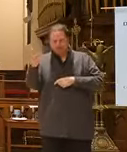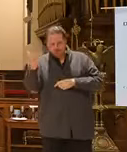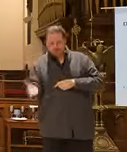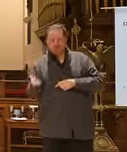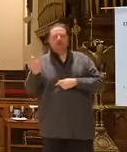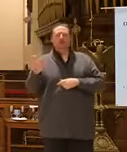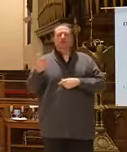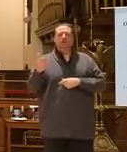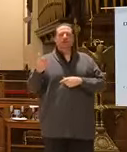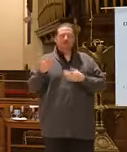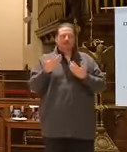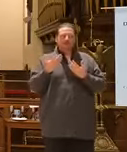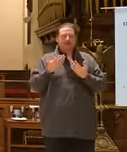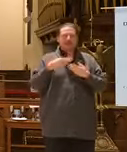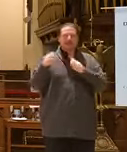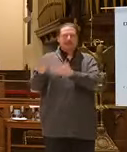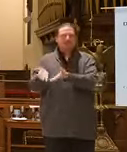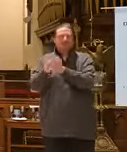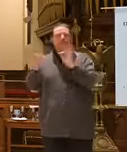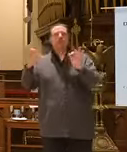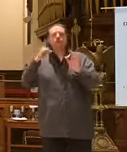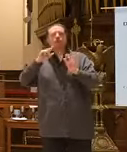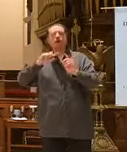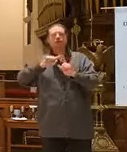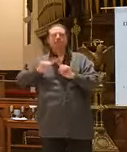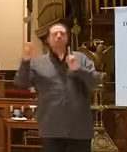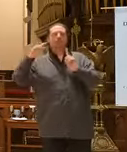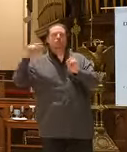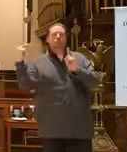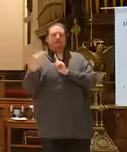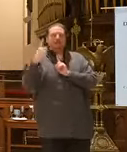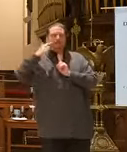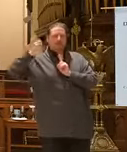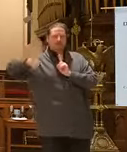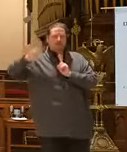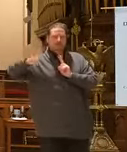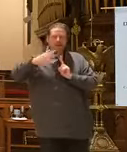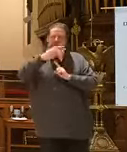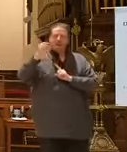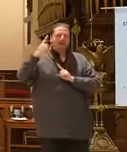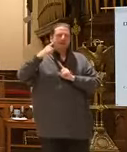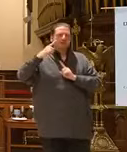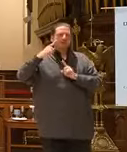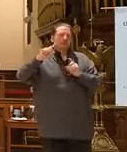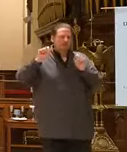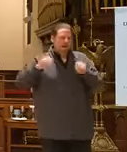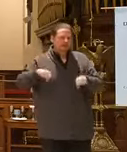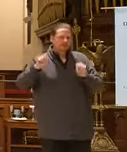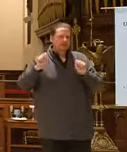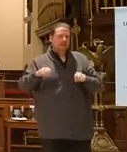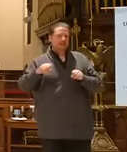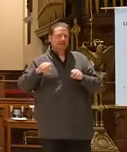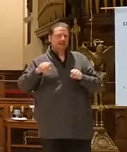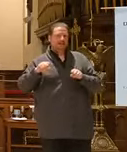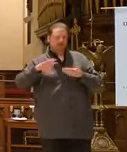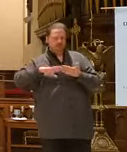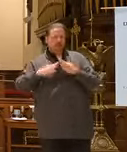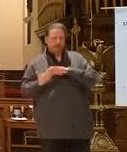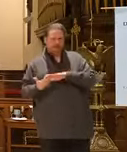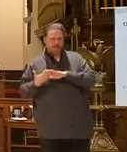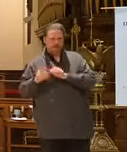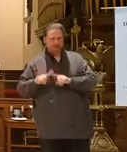them for a different perspective on themselves and the possibility to change?